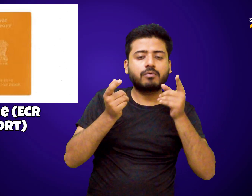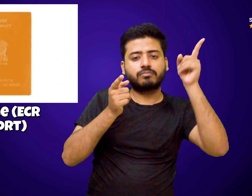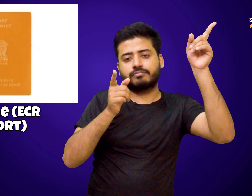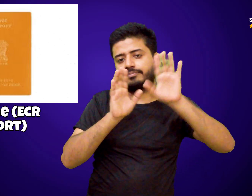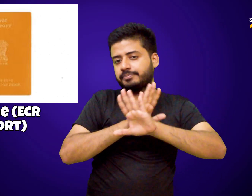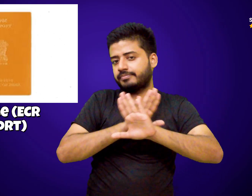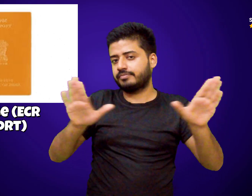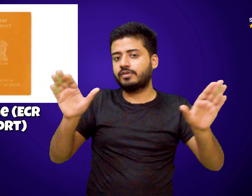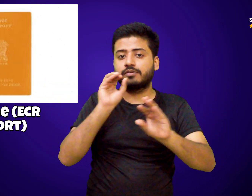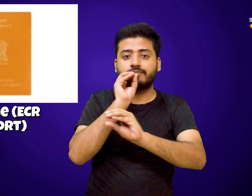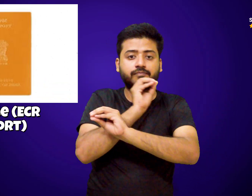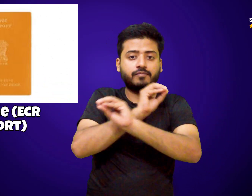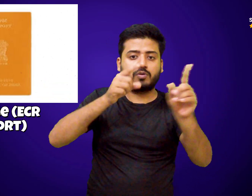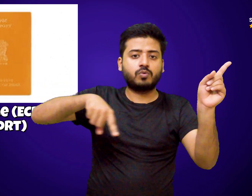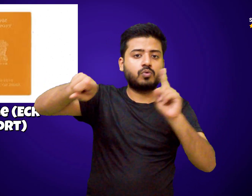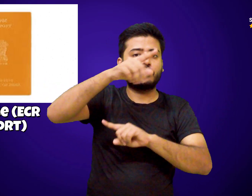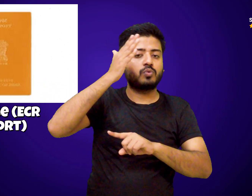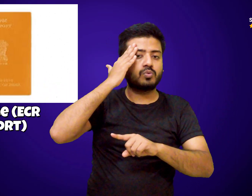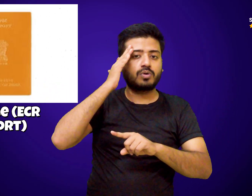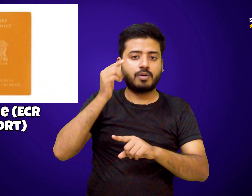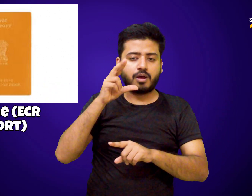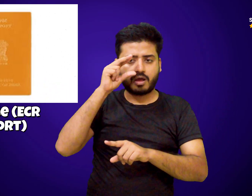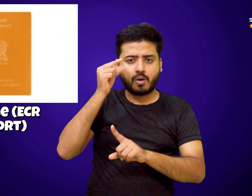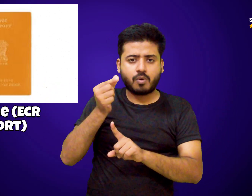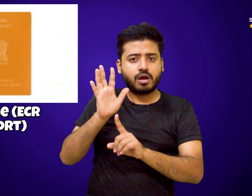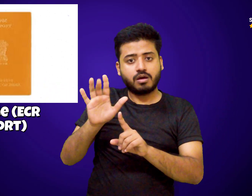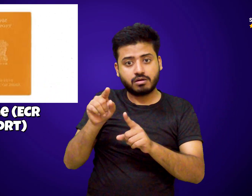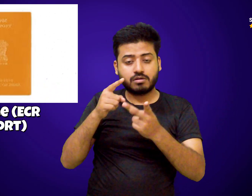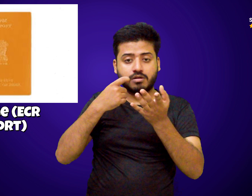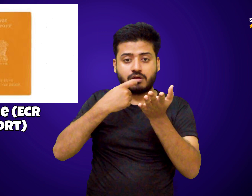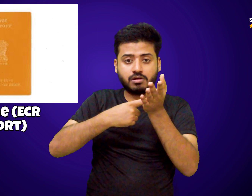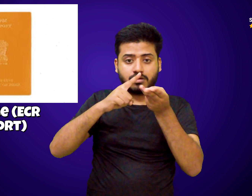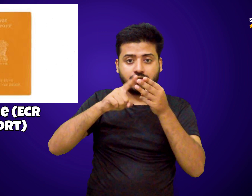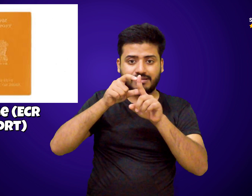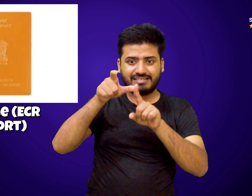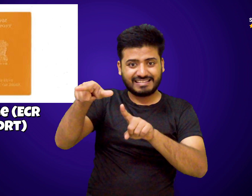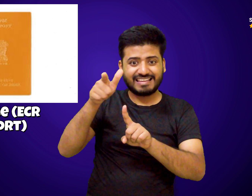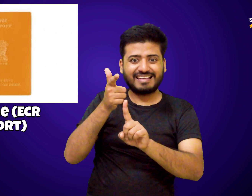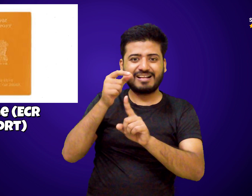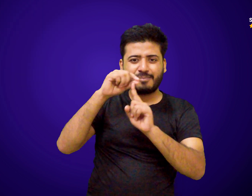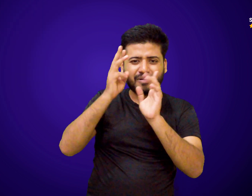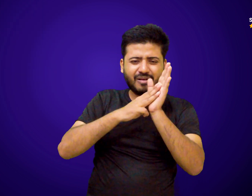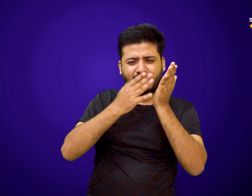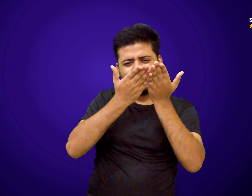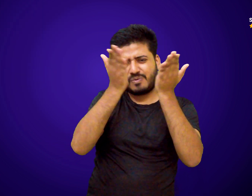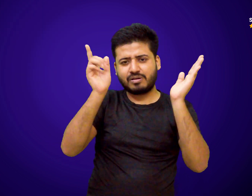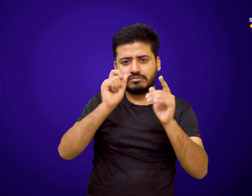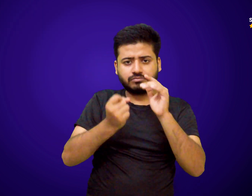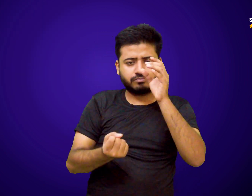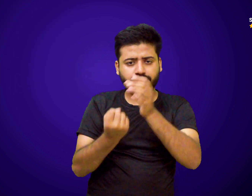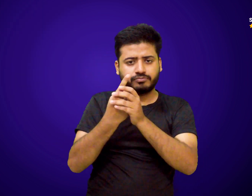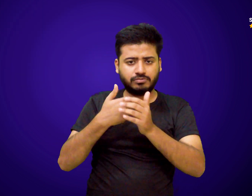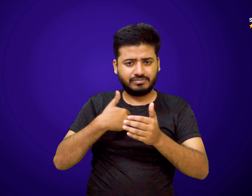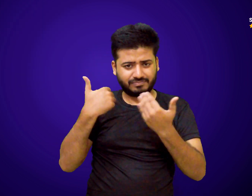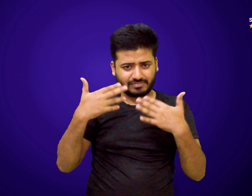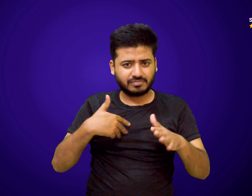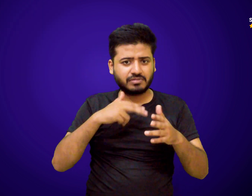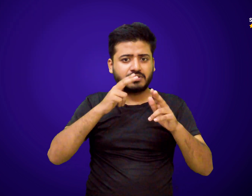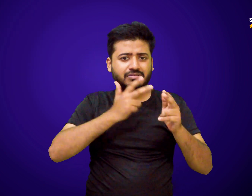pages contains fewer pages, typically 28, because visa requirements are minimal. Contains either 36 or 60